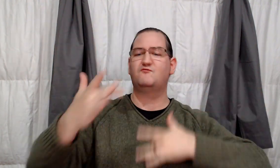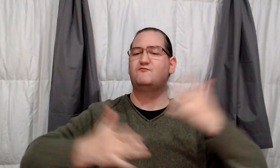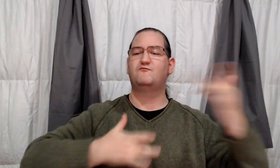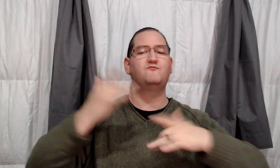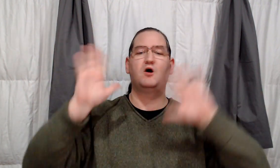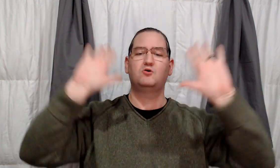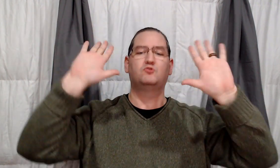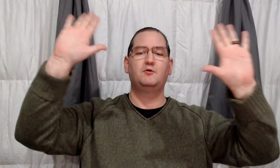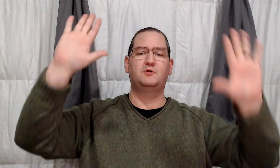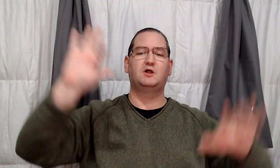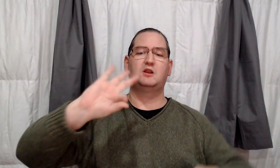10.